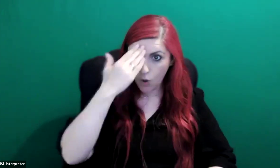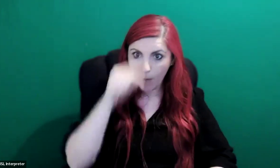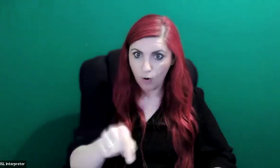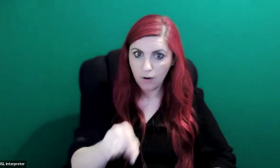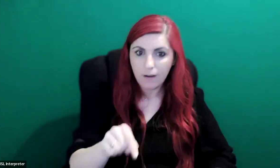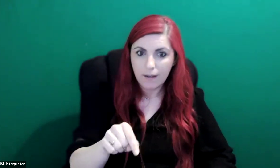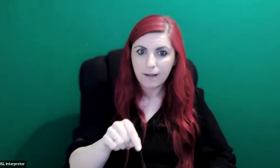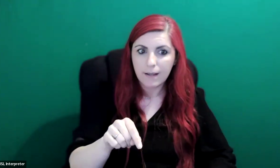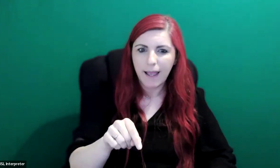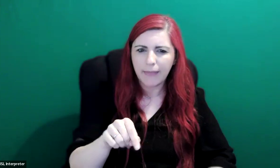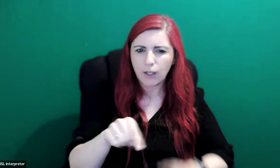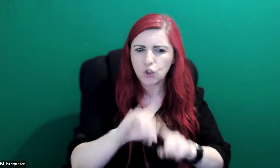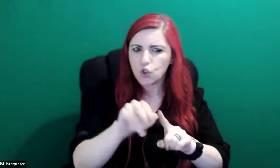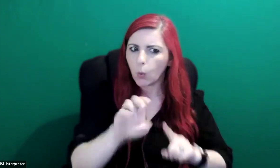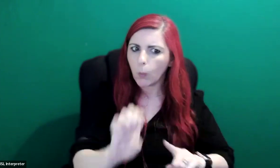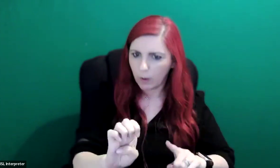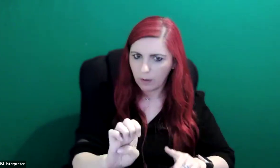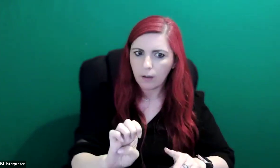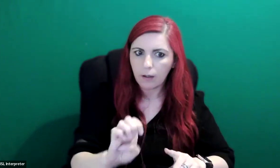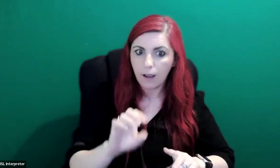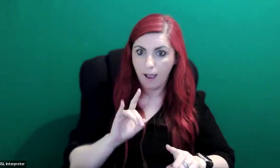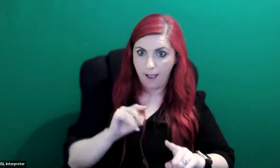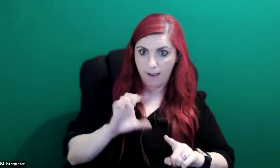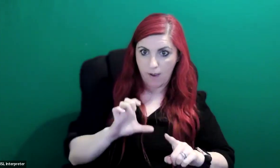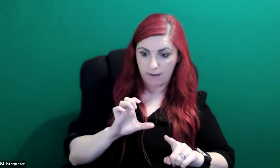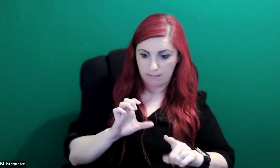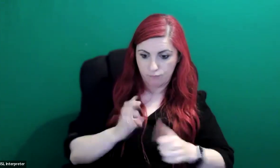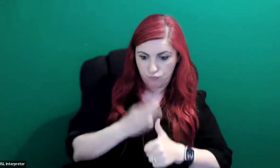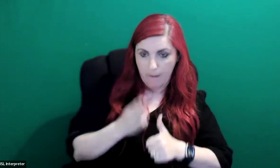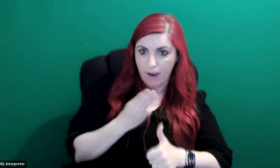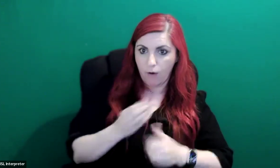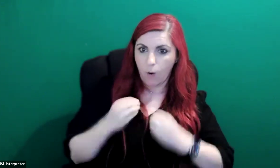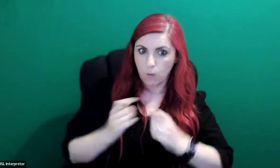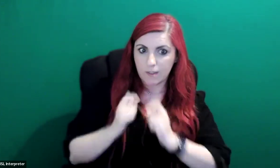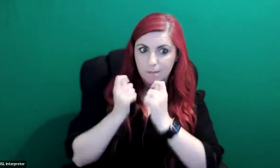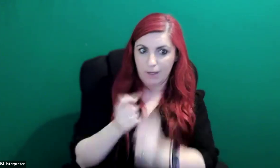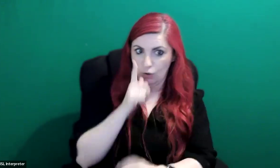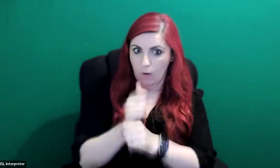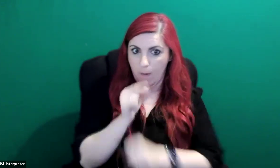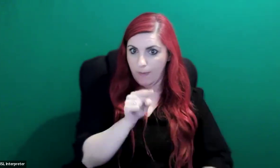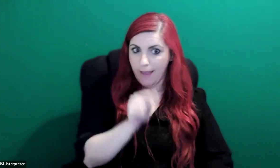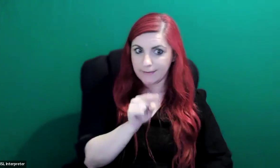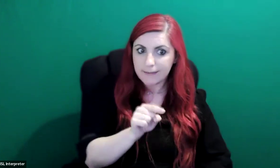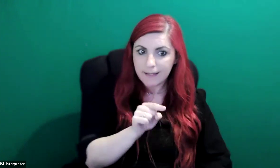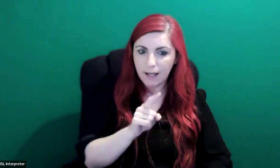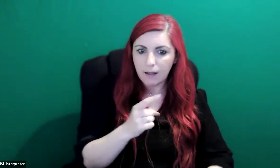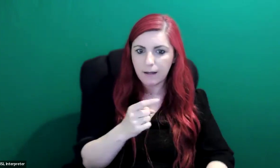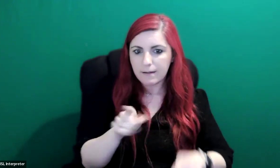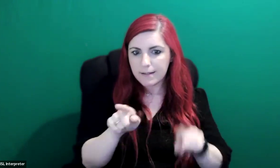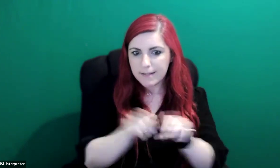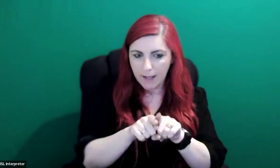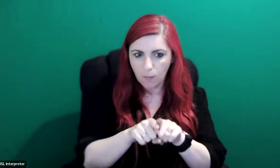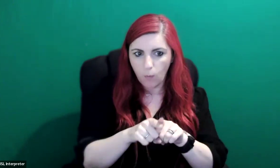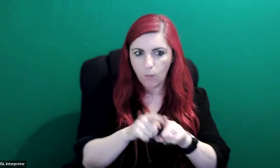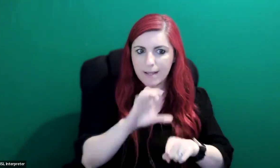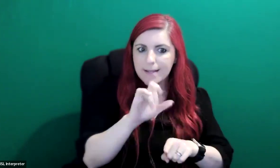take place in June. IREC is currently preparing its own submission to that, and we have produced civil